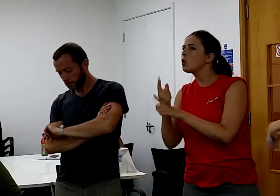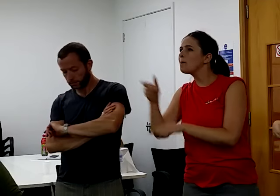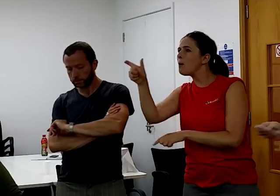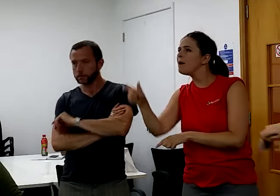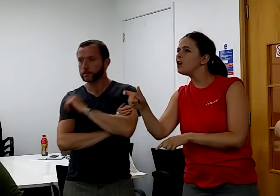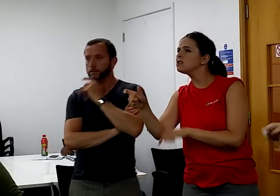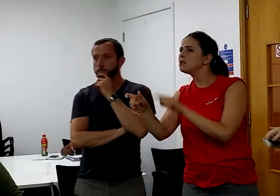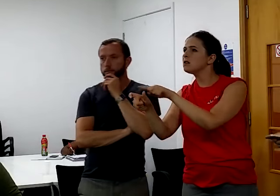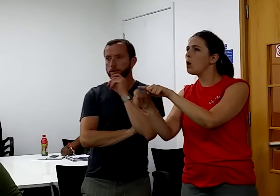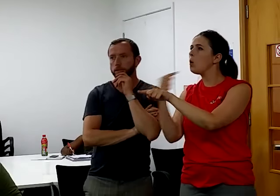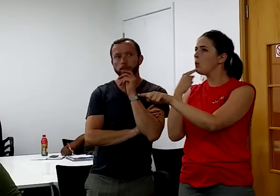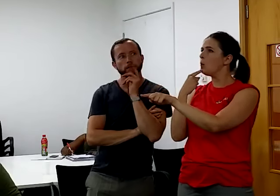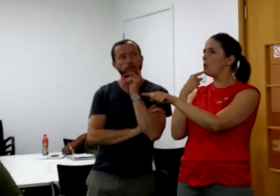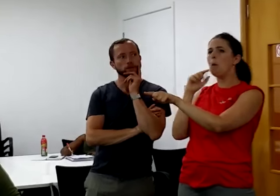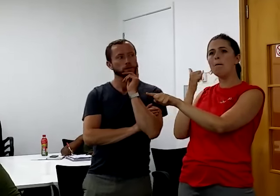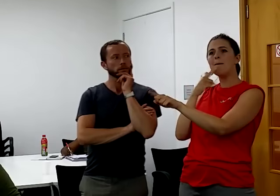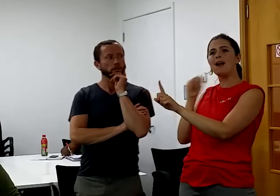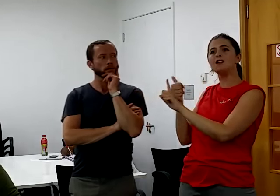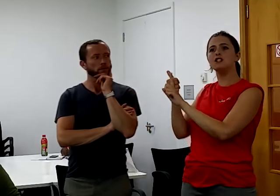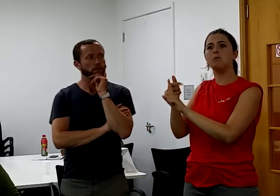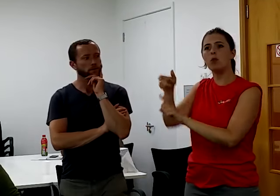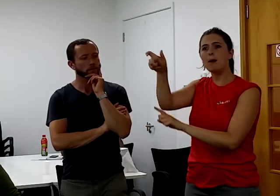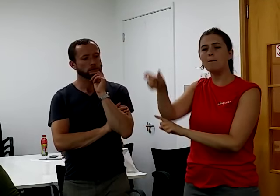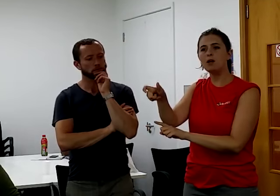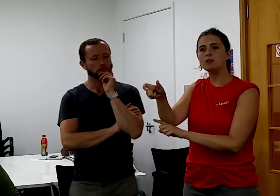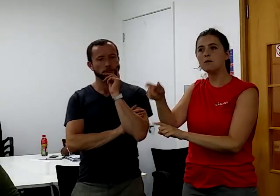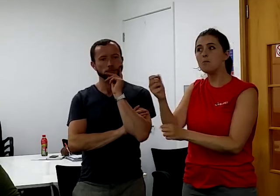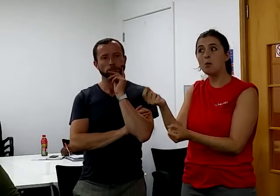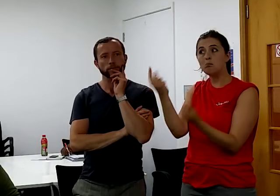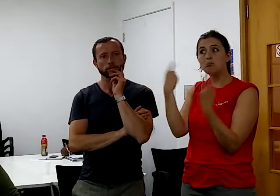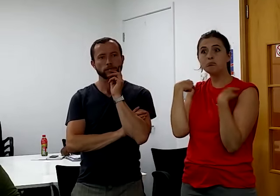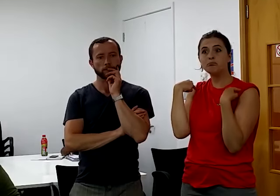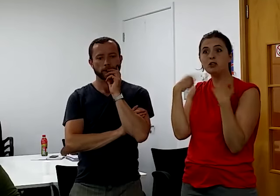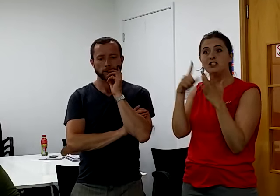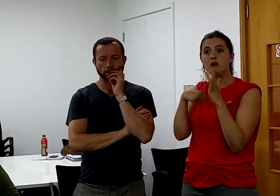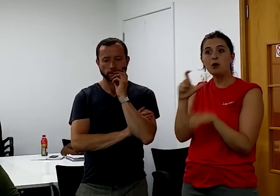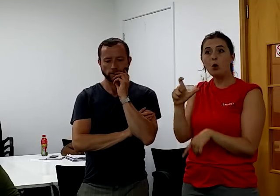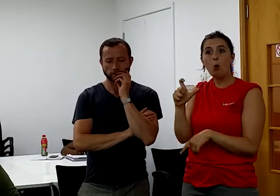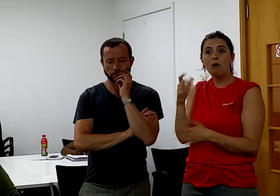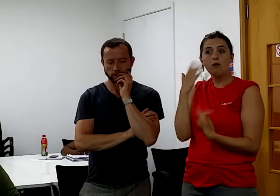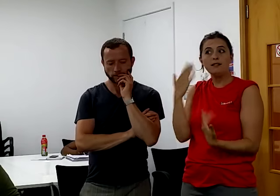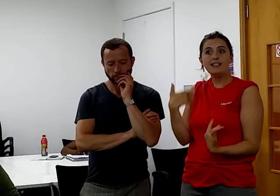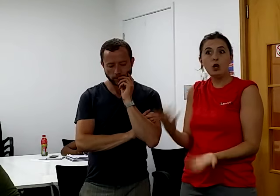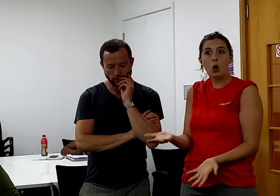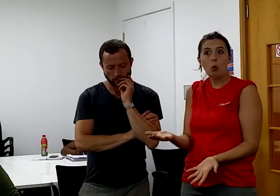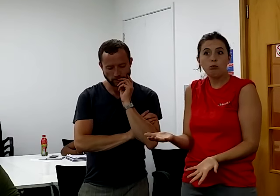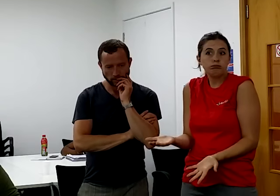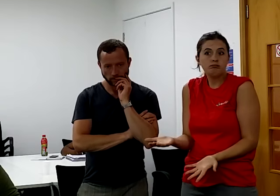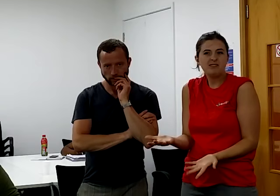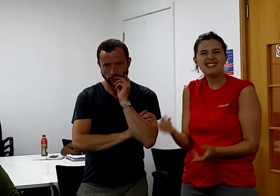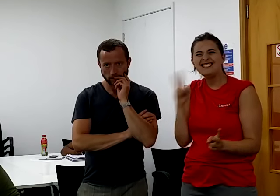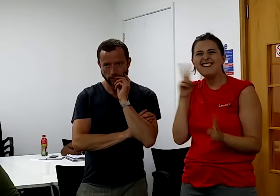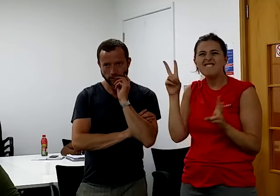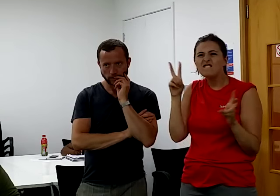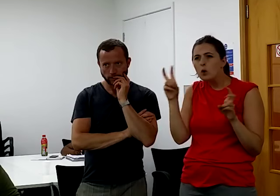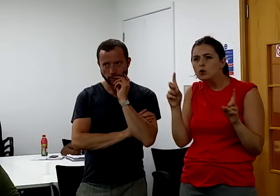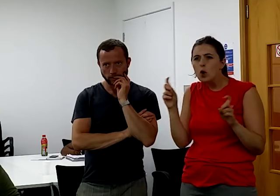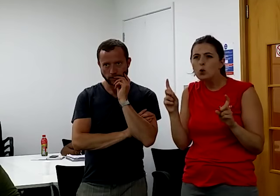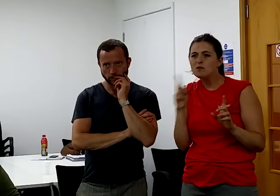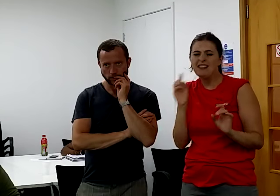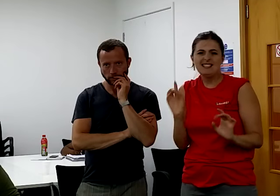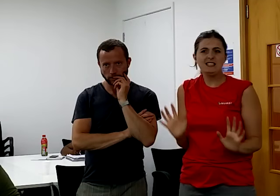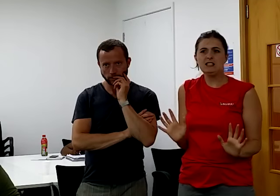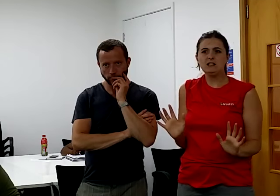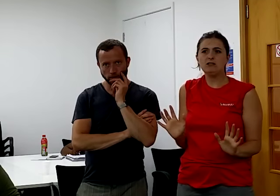favor of might have something to offer. But I knew nothing about Mr. Corbyn, apart from the fact that I had subliminally seen photographs of him in